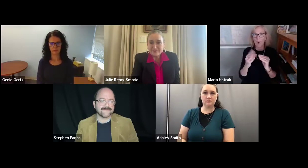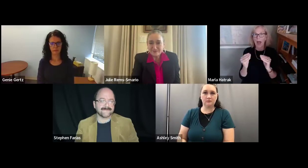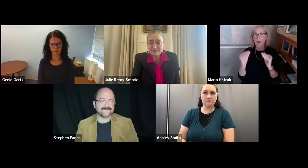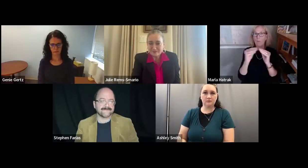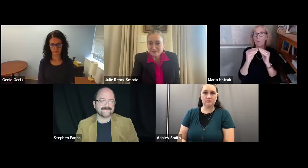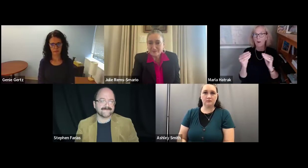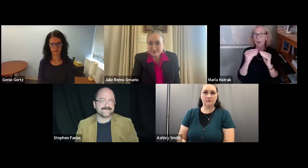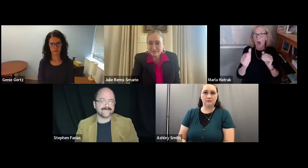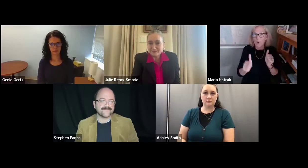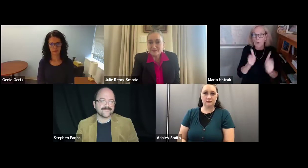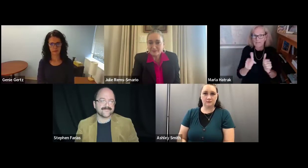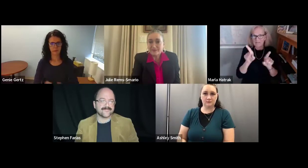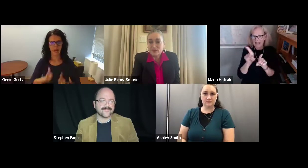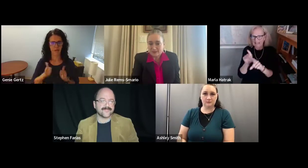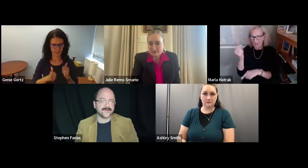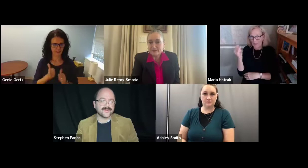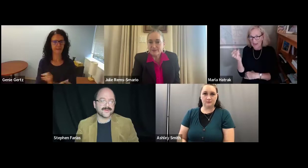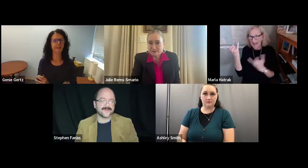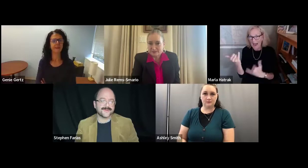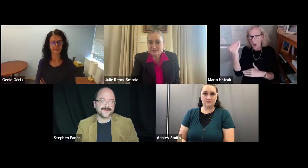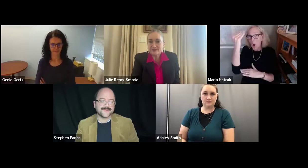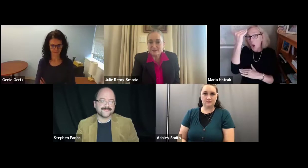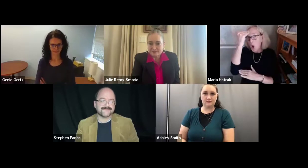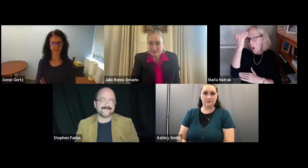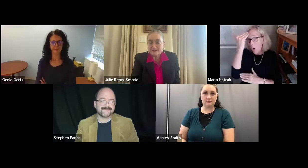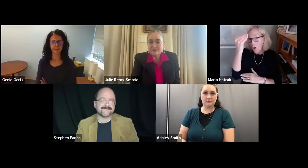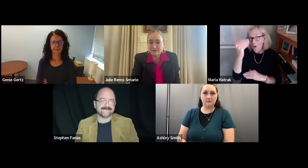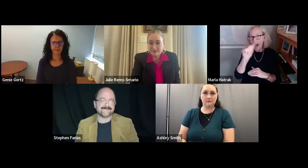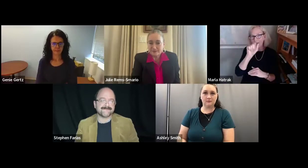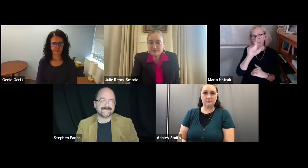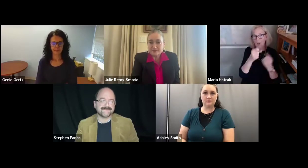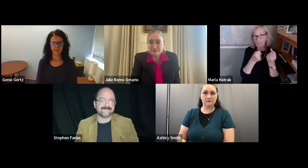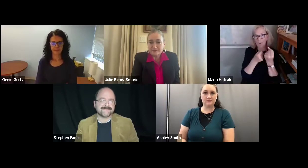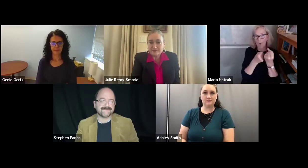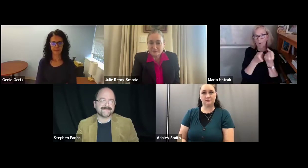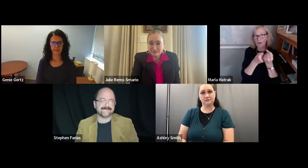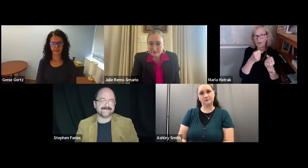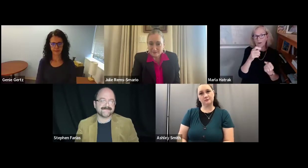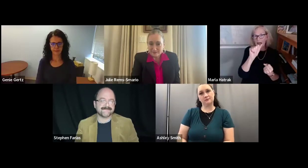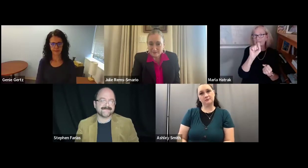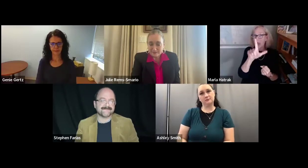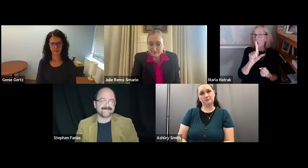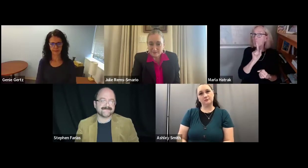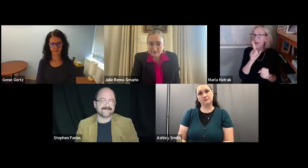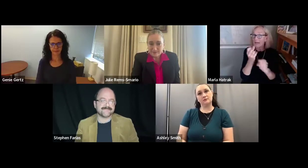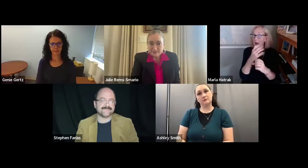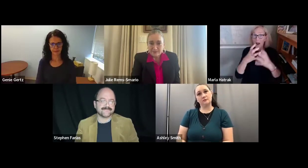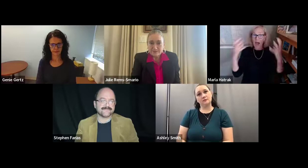actually supporting the medical community, and they are becoming more and more aggressive because they are aware of the rise